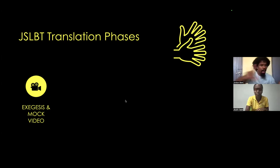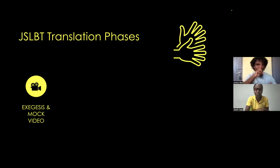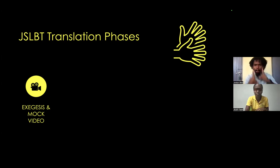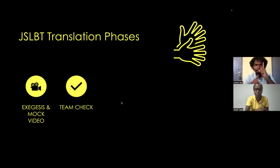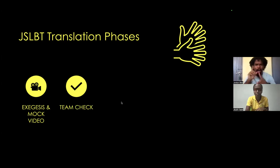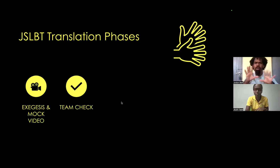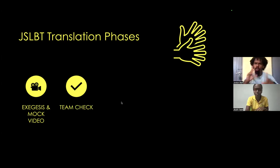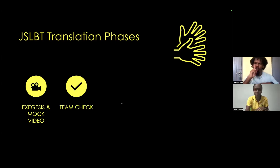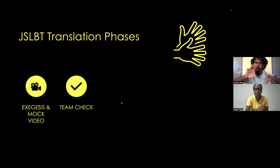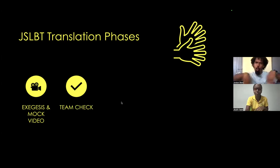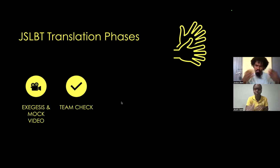some adaptation, some adjustments.